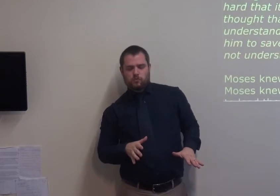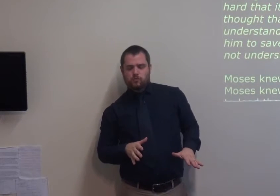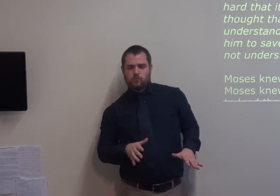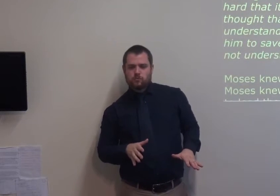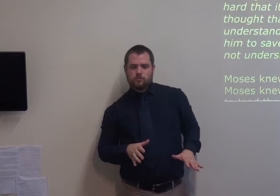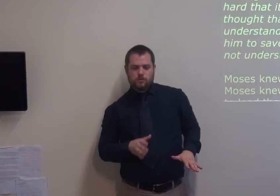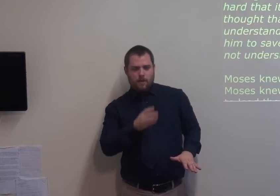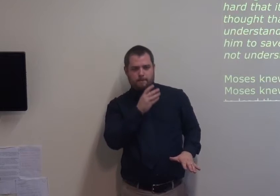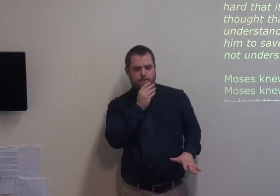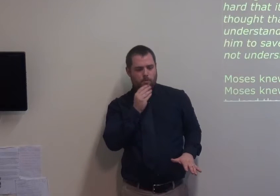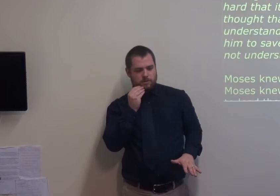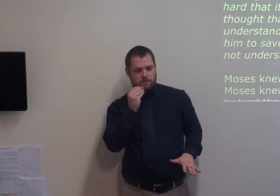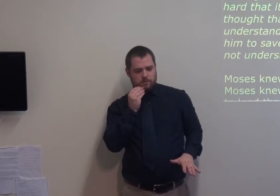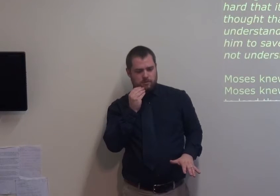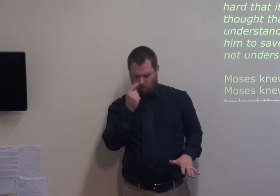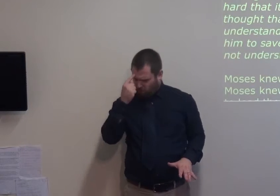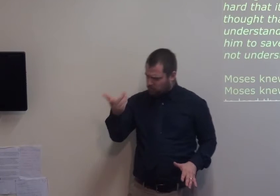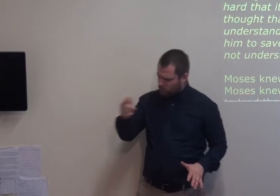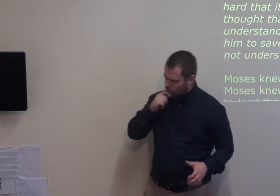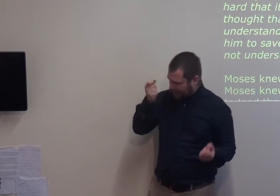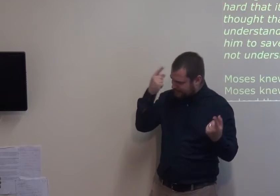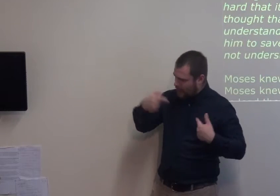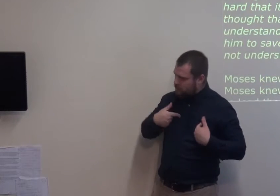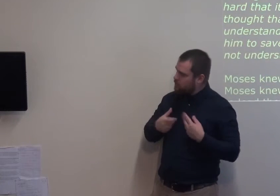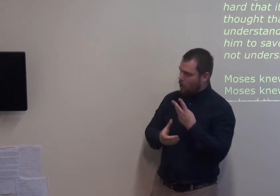Moses thought that his people would understand that God was using him to save them,